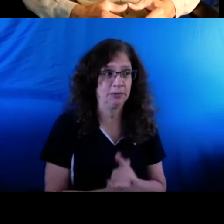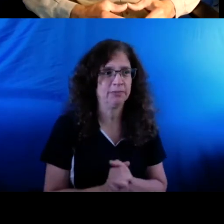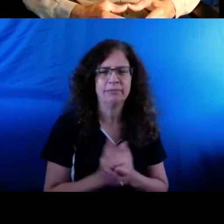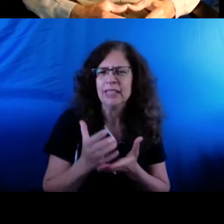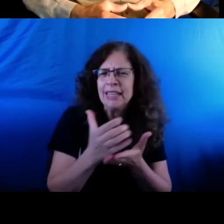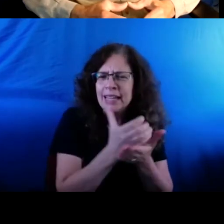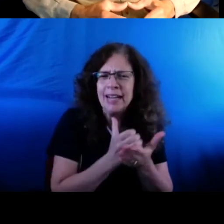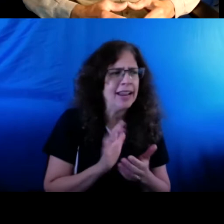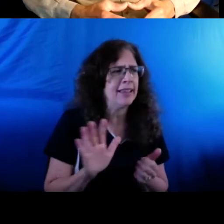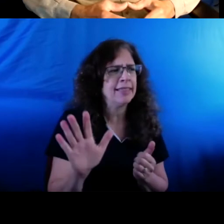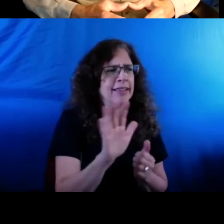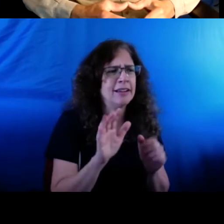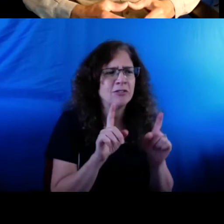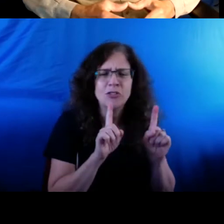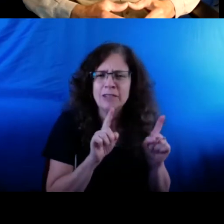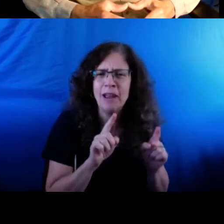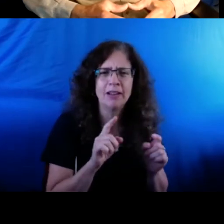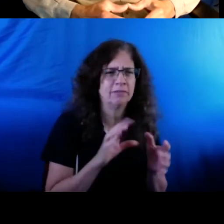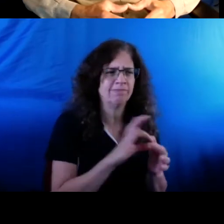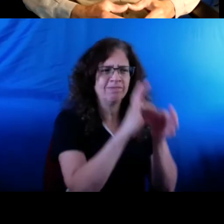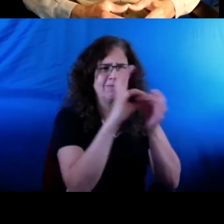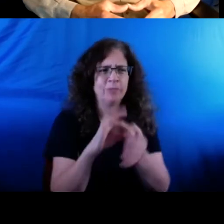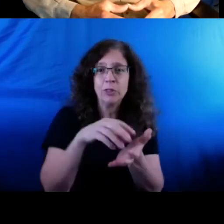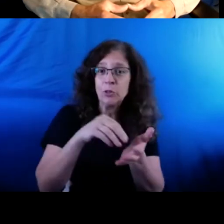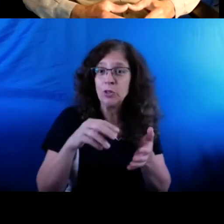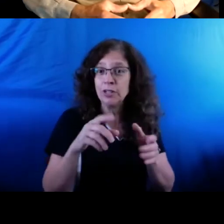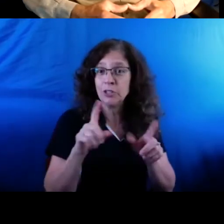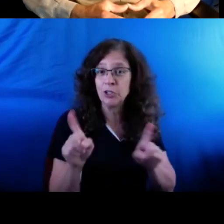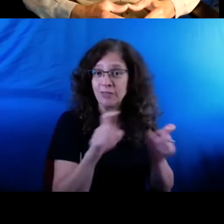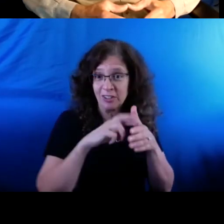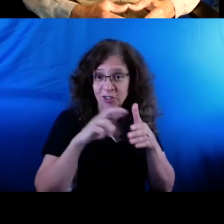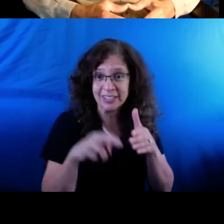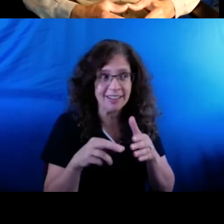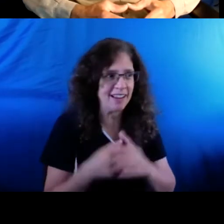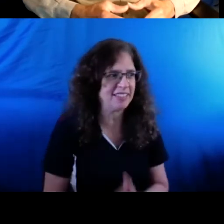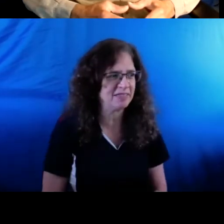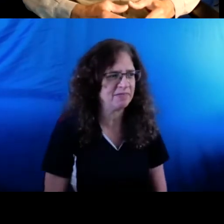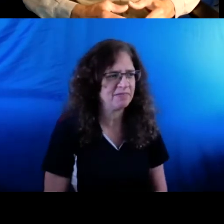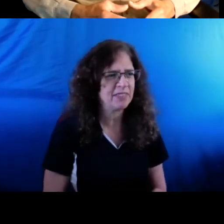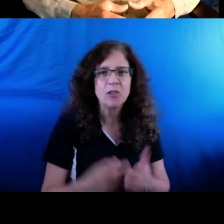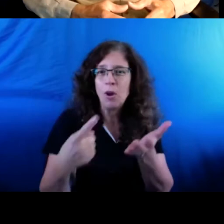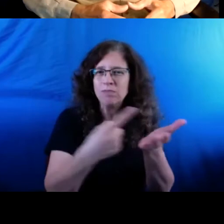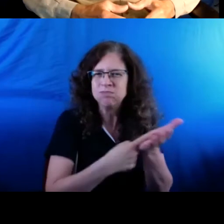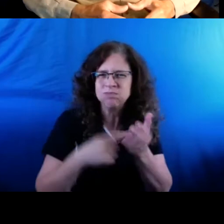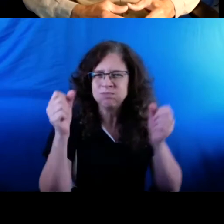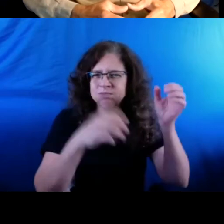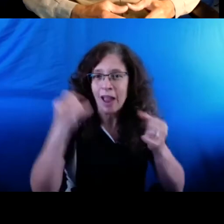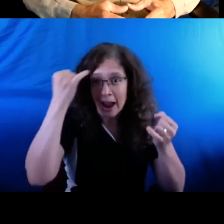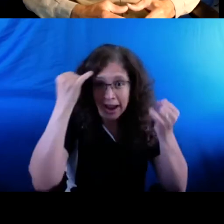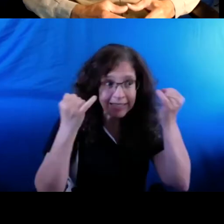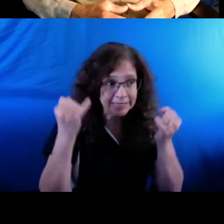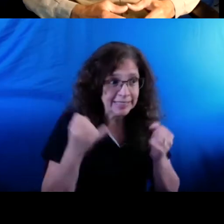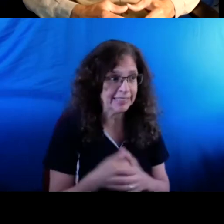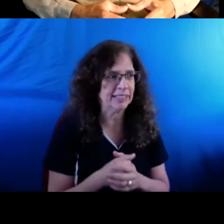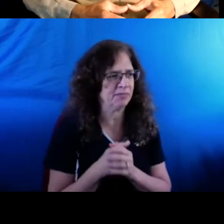We focused on high school math teachers, collecting their responses, and then the student survey results.